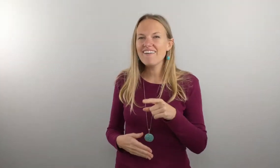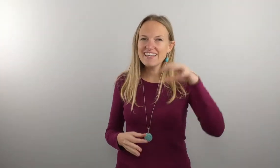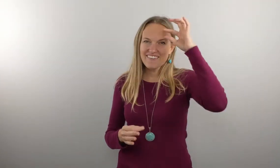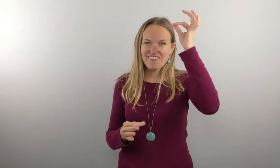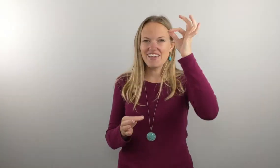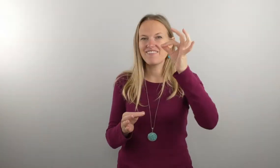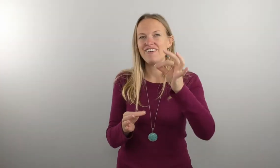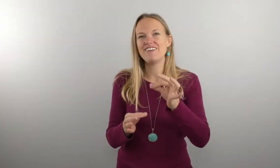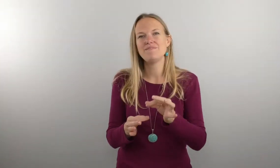ye faithful,